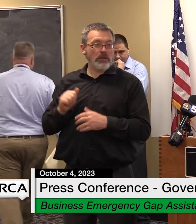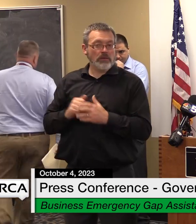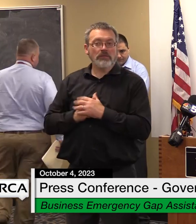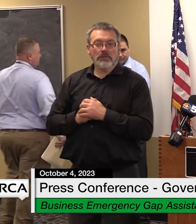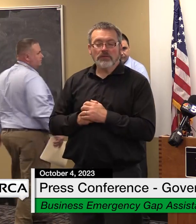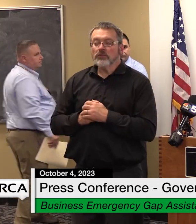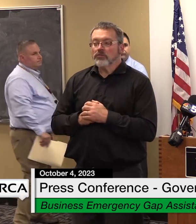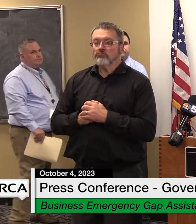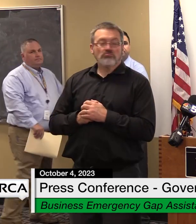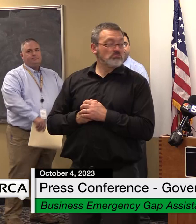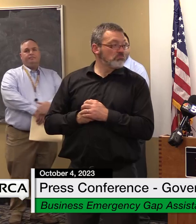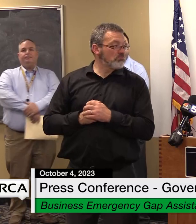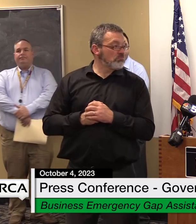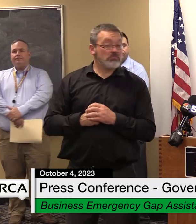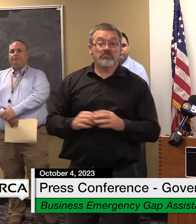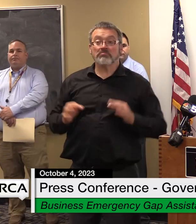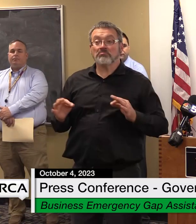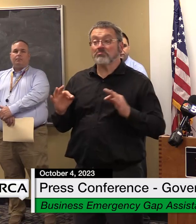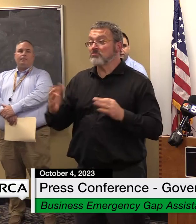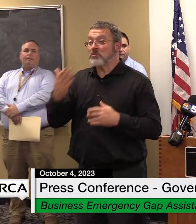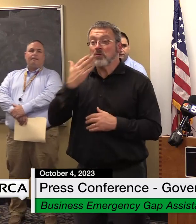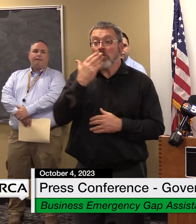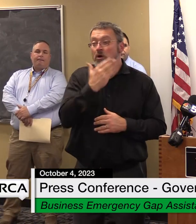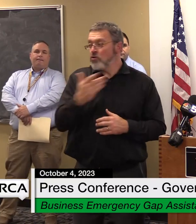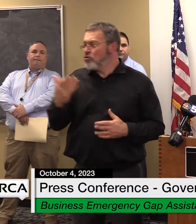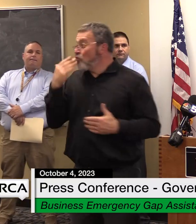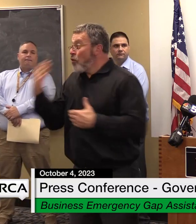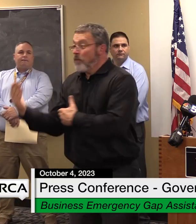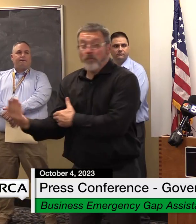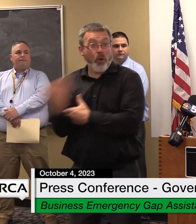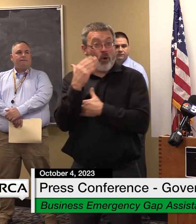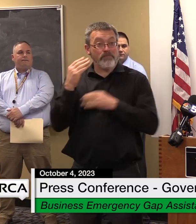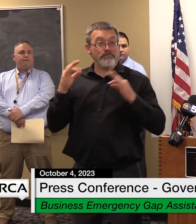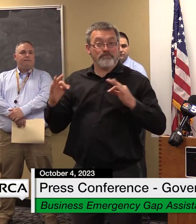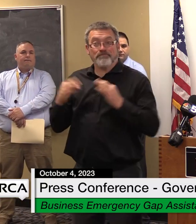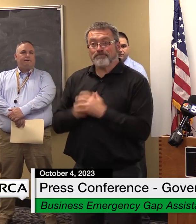Thank you, sir. Good morning.